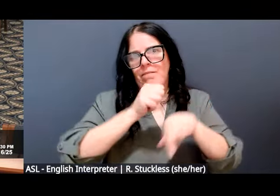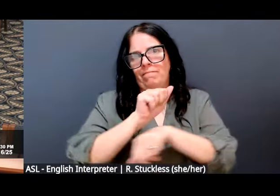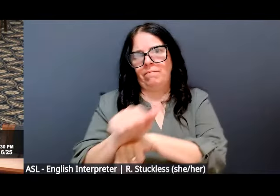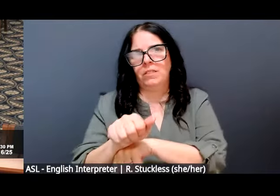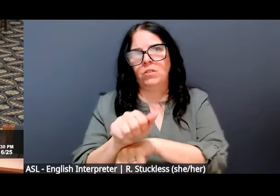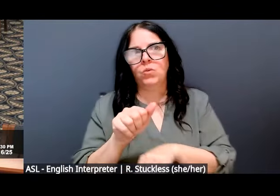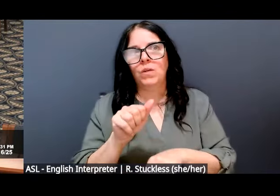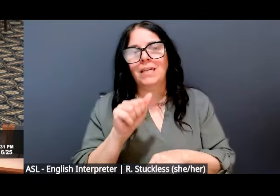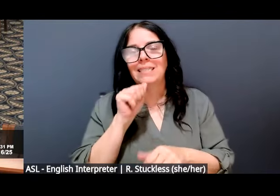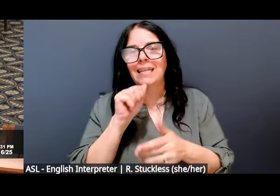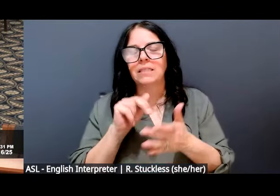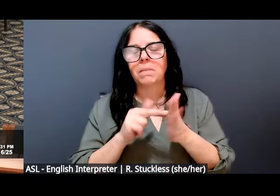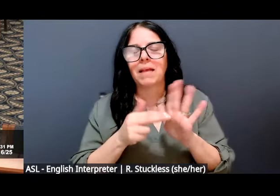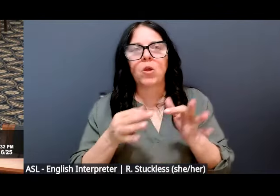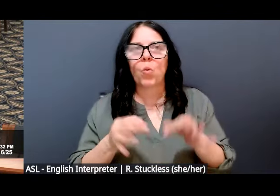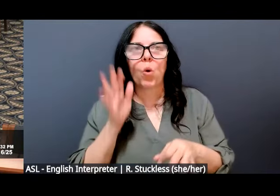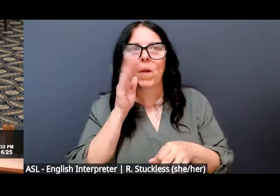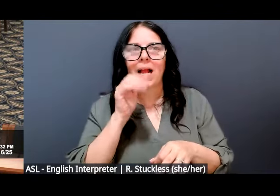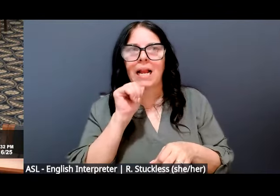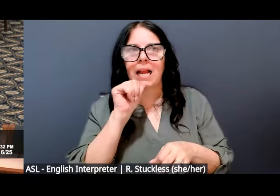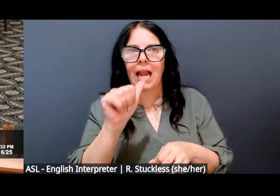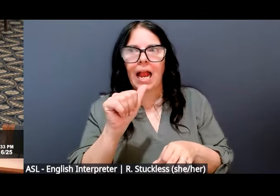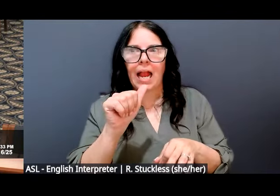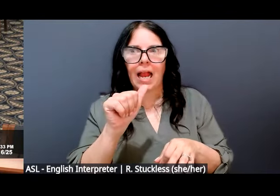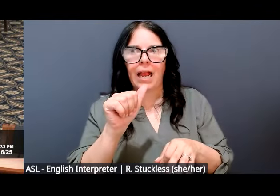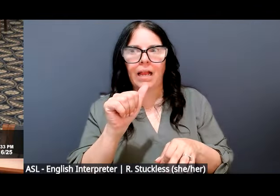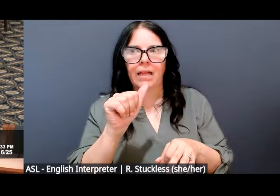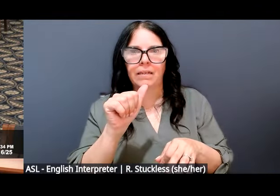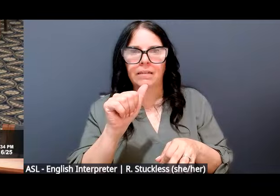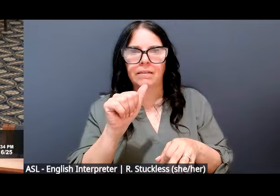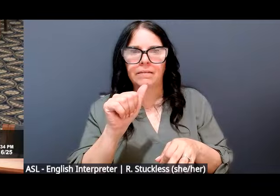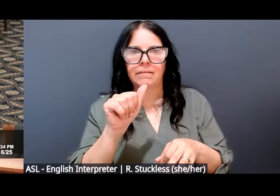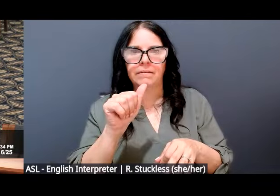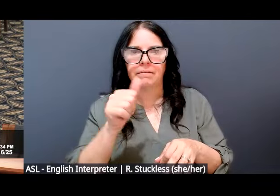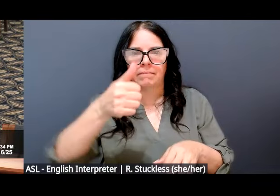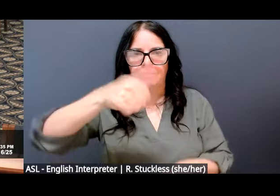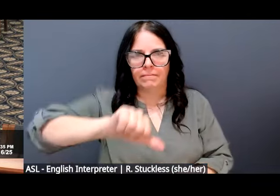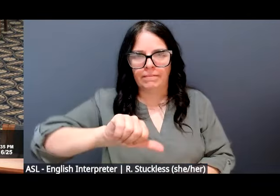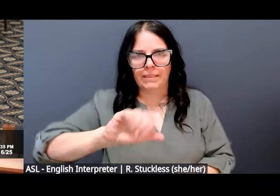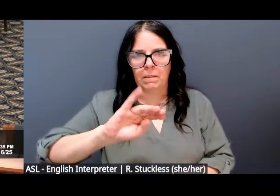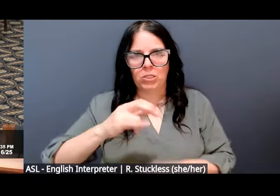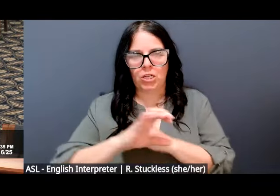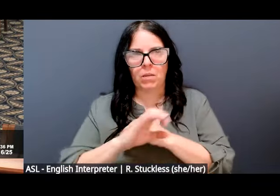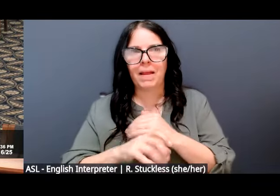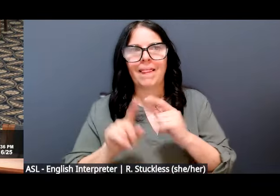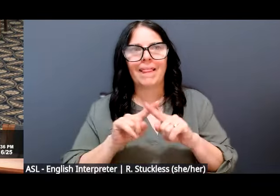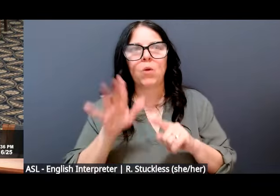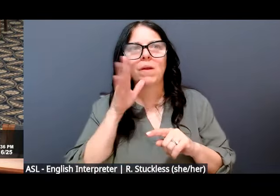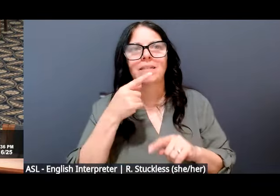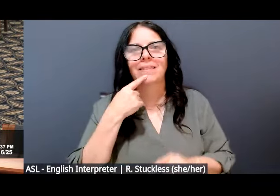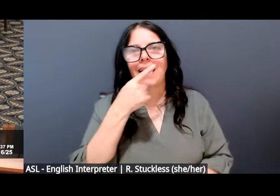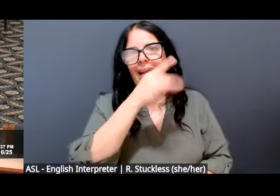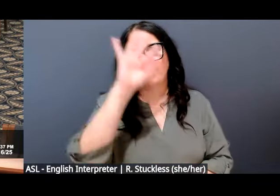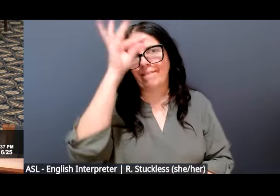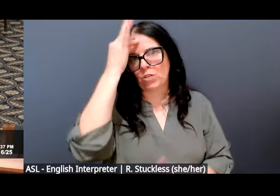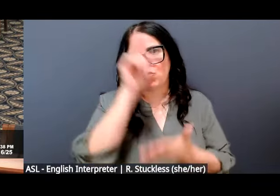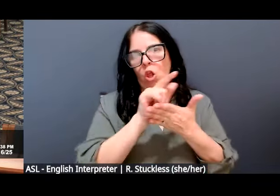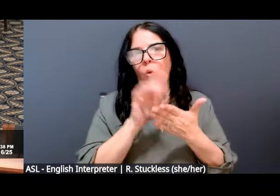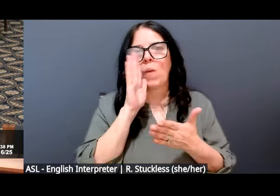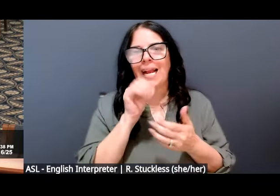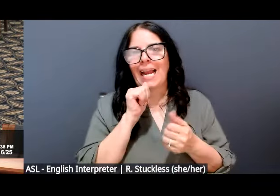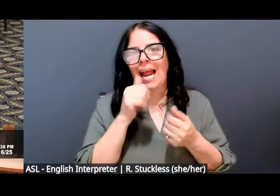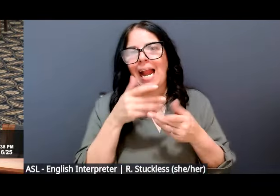the court wouldn't be striking down sections of the Michigan Constitution. They would just be holding that federal law will not allow this